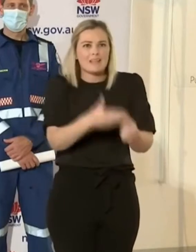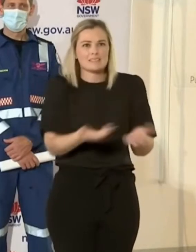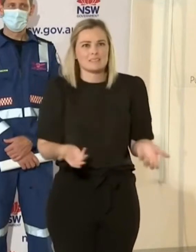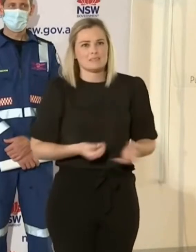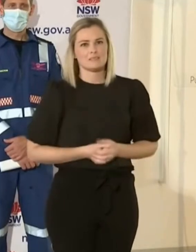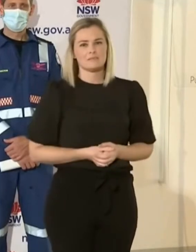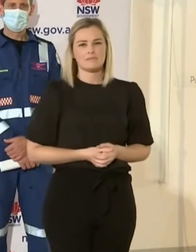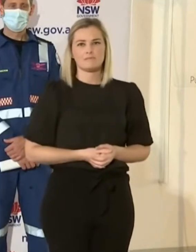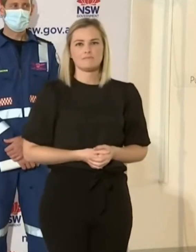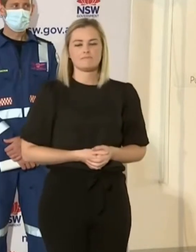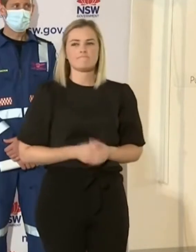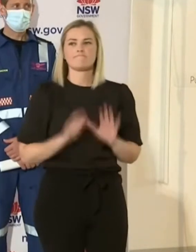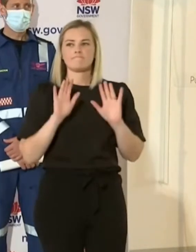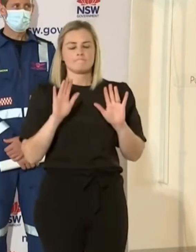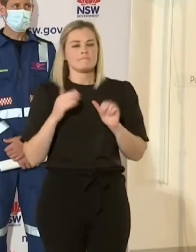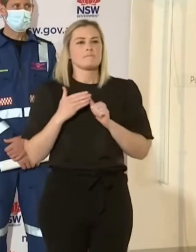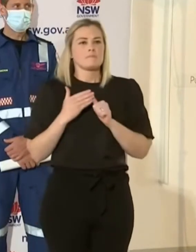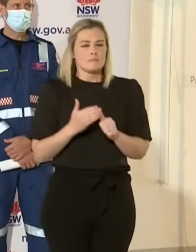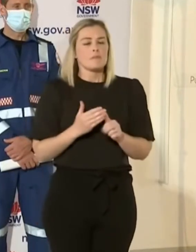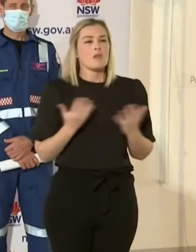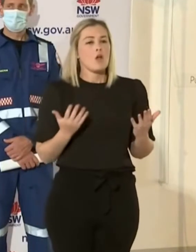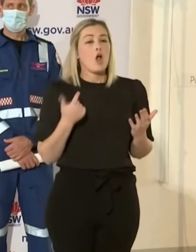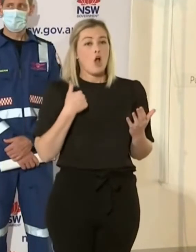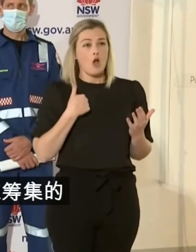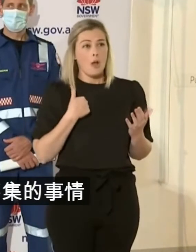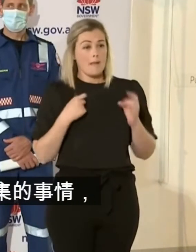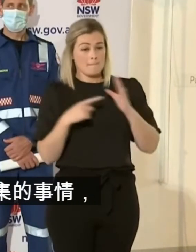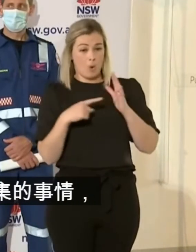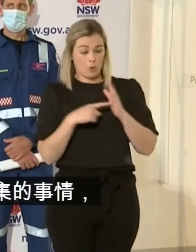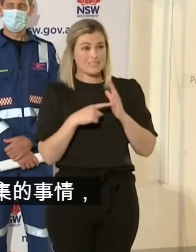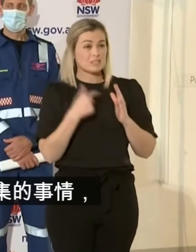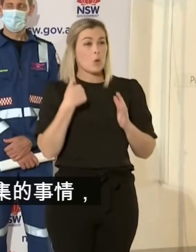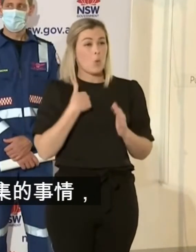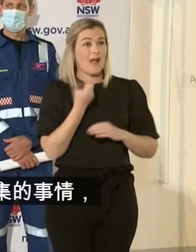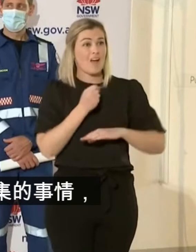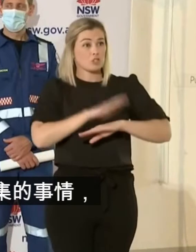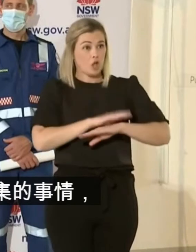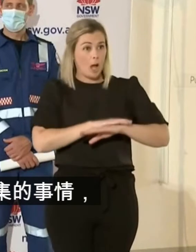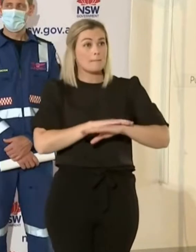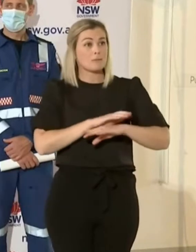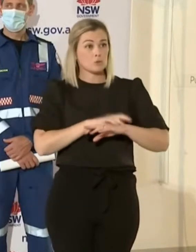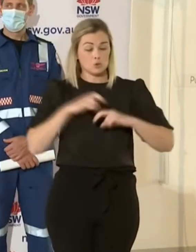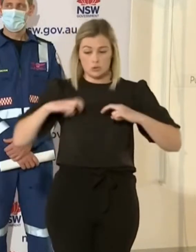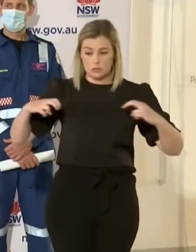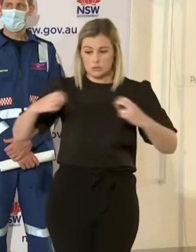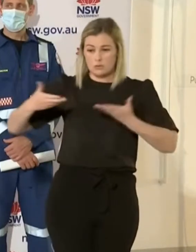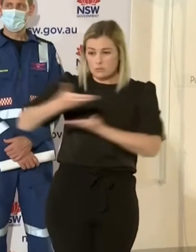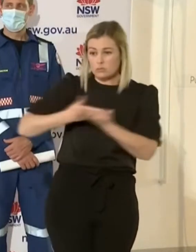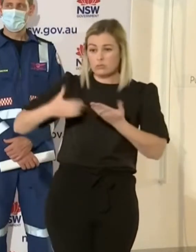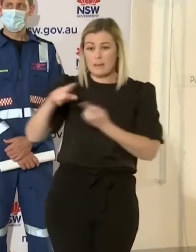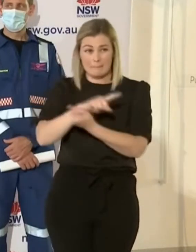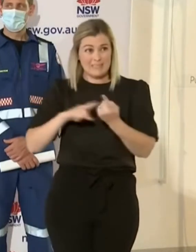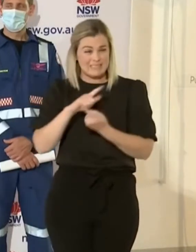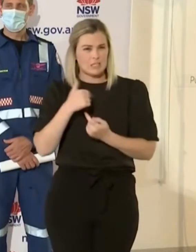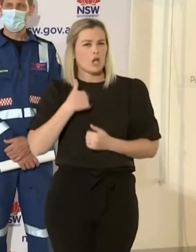about trying to get some clear air for the team to be able to think about the things that you're raising and that you're raising. If we do,